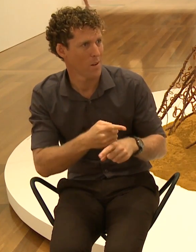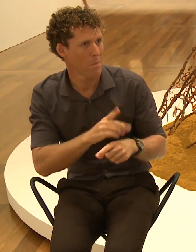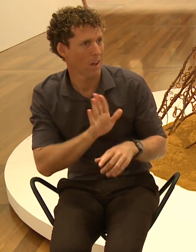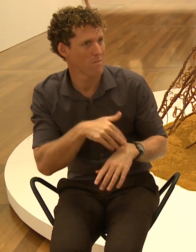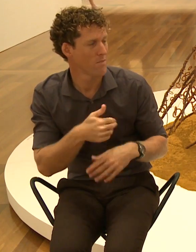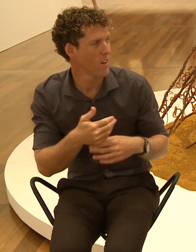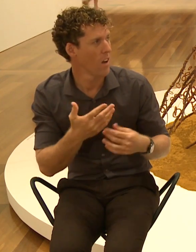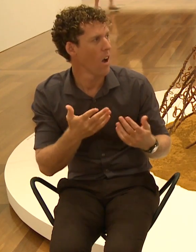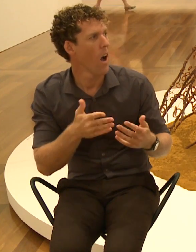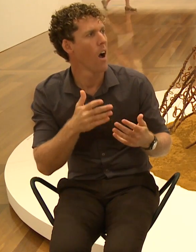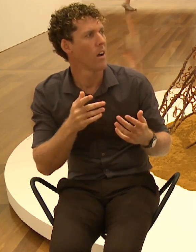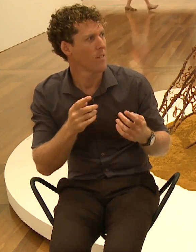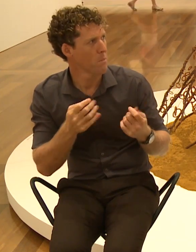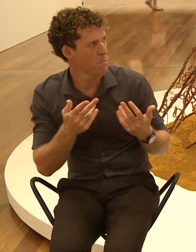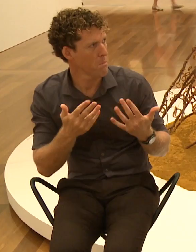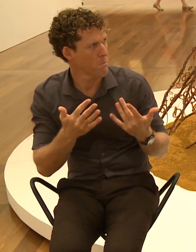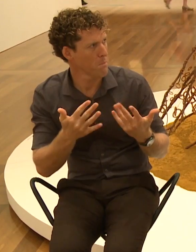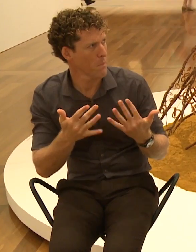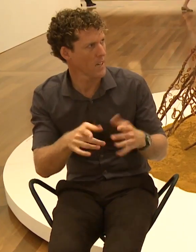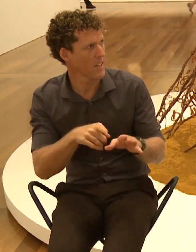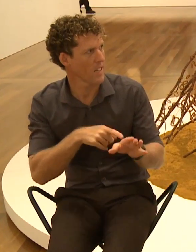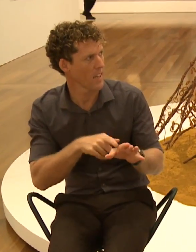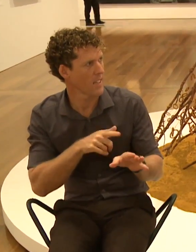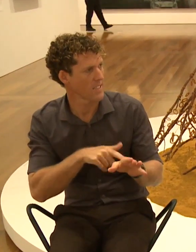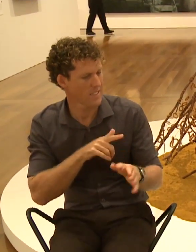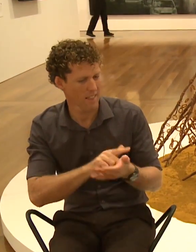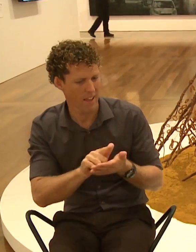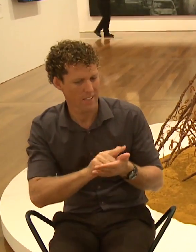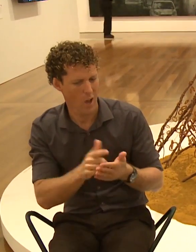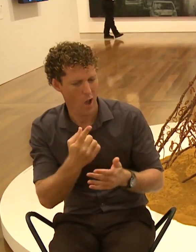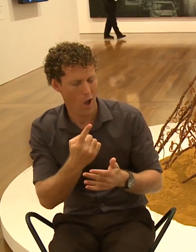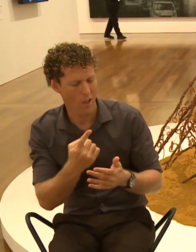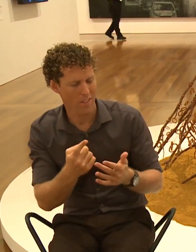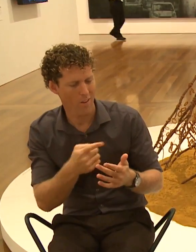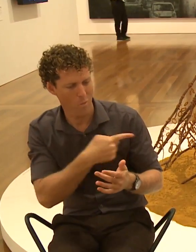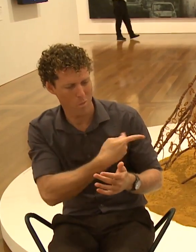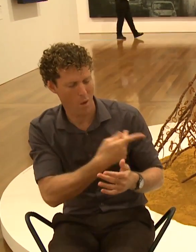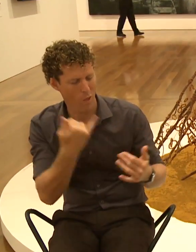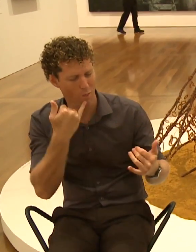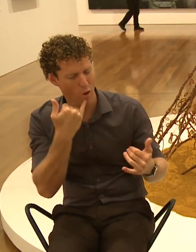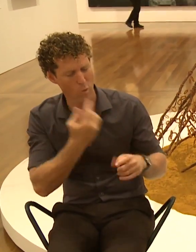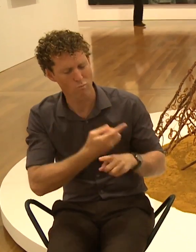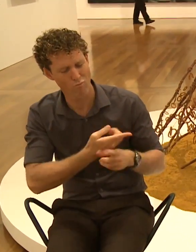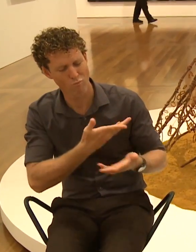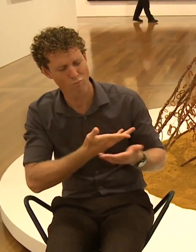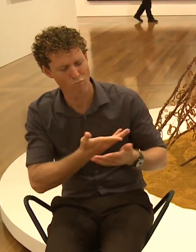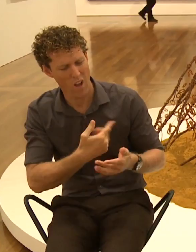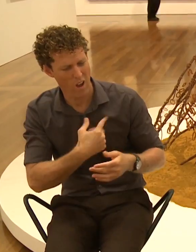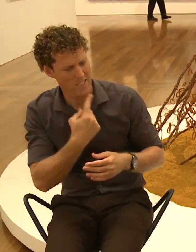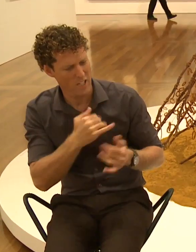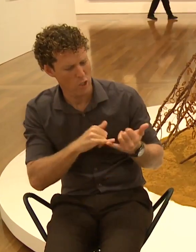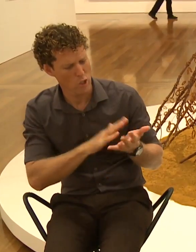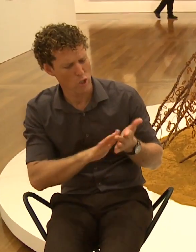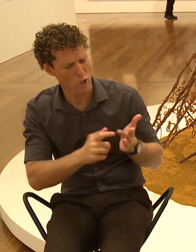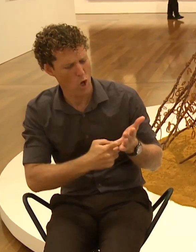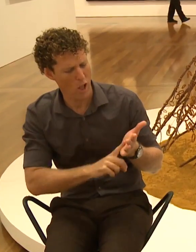After all these years, it was only just the other day on one of our long telephone conversations, I said to Shirley, how did you